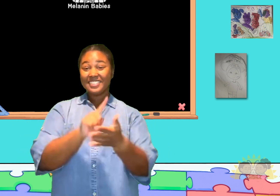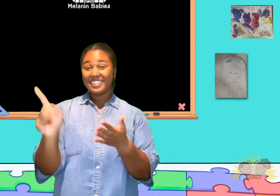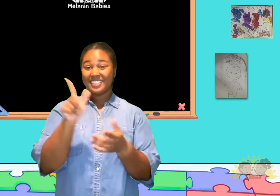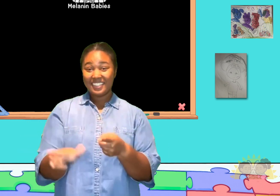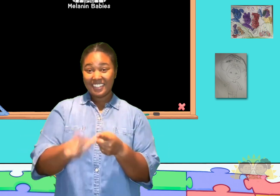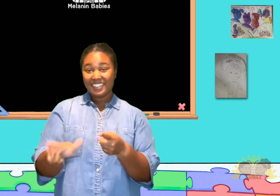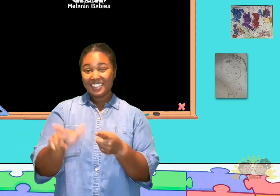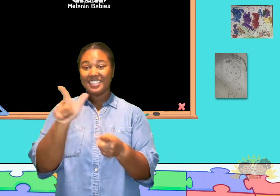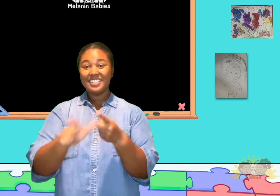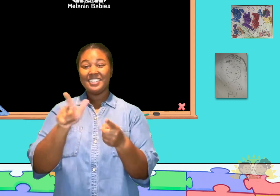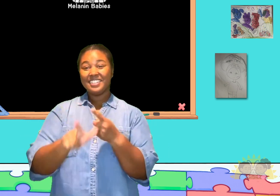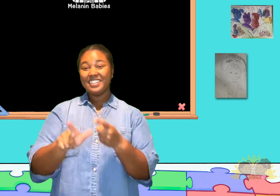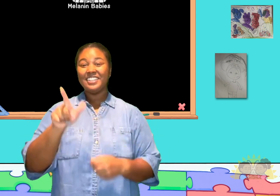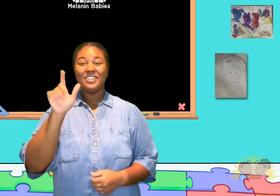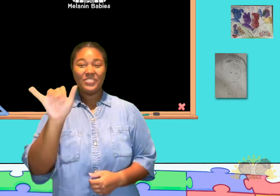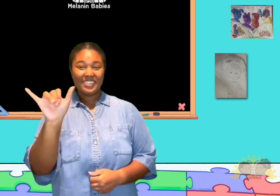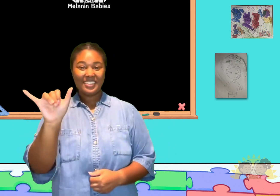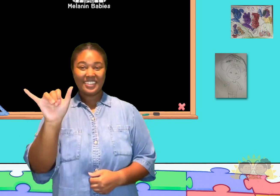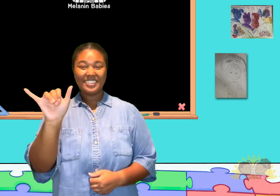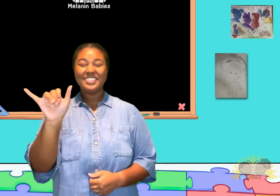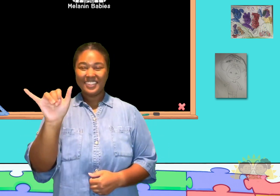This week's letter is the letter Y.